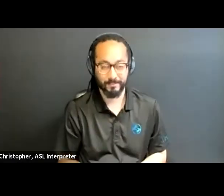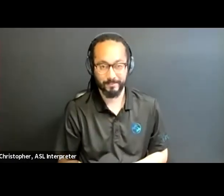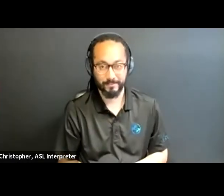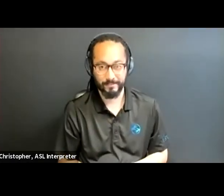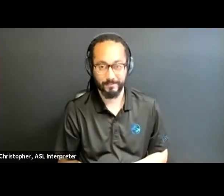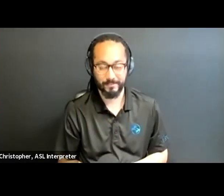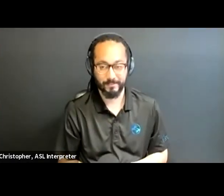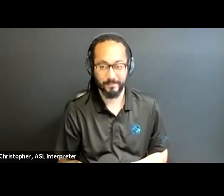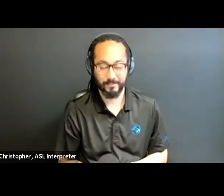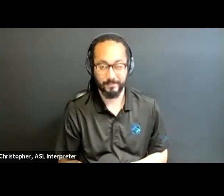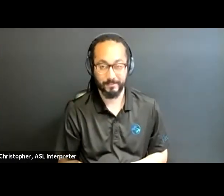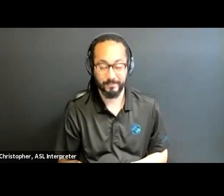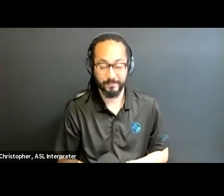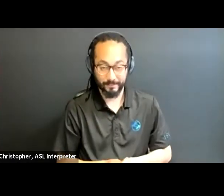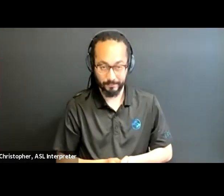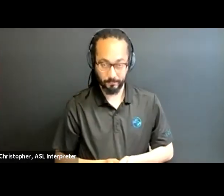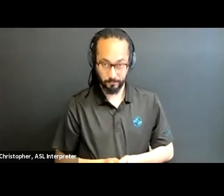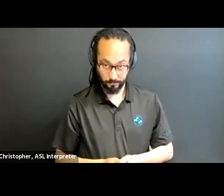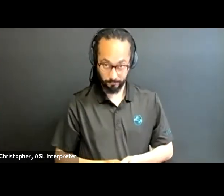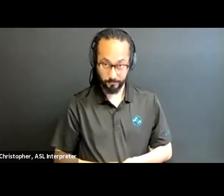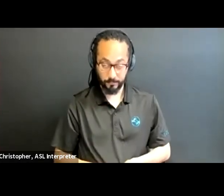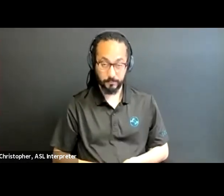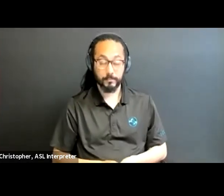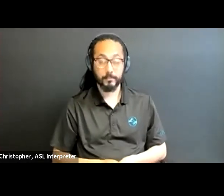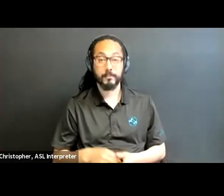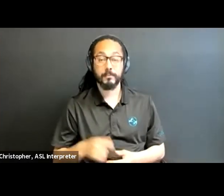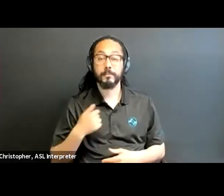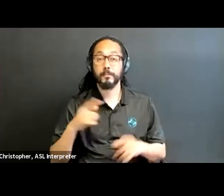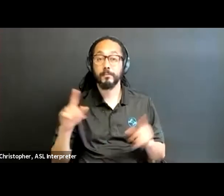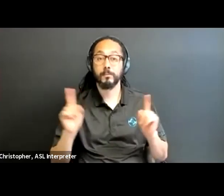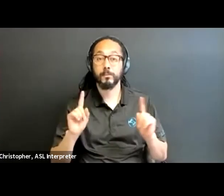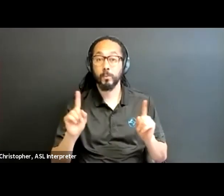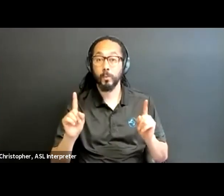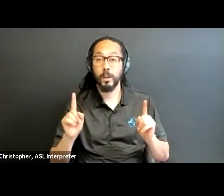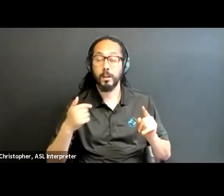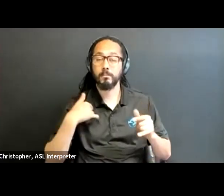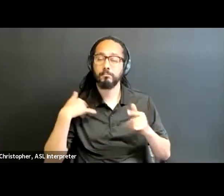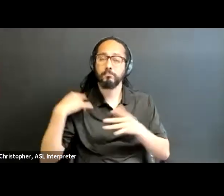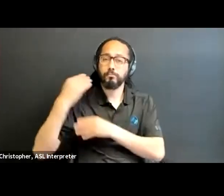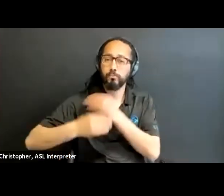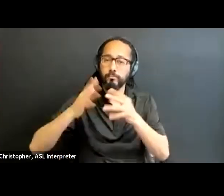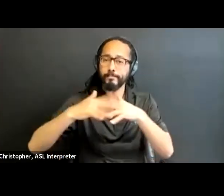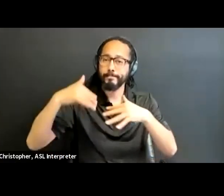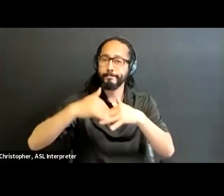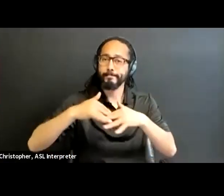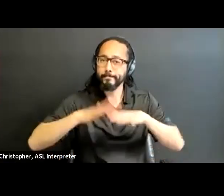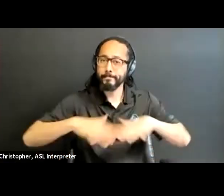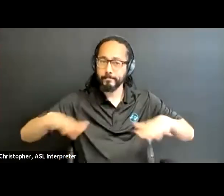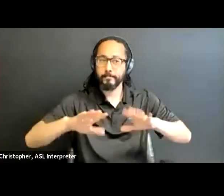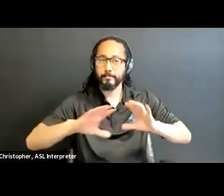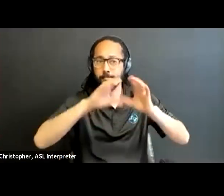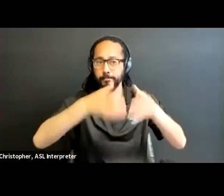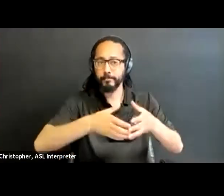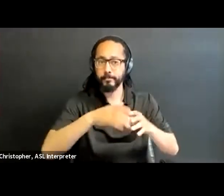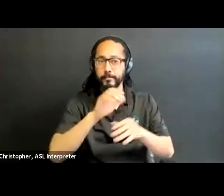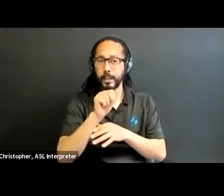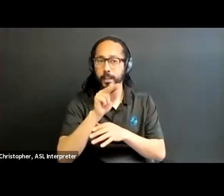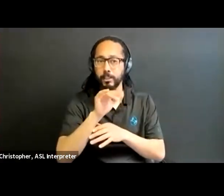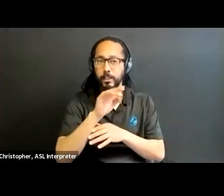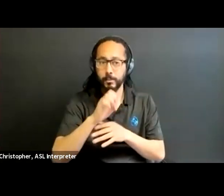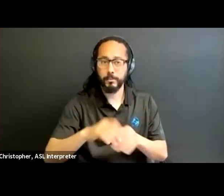I'm located on the traditional lands of the Anishinaabe, Haudenosaunee, Lenapehoik, and